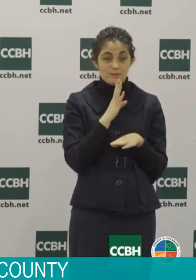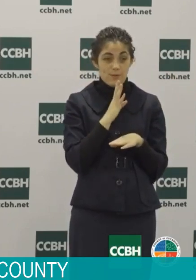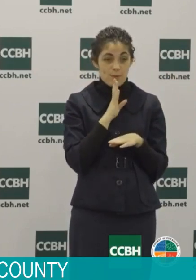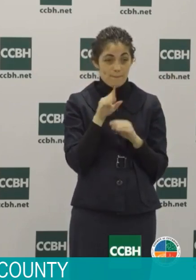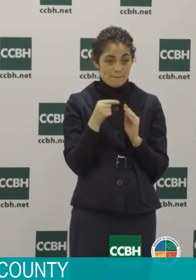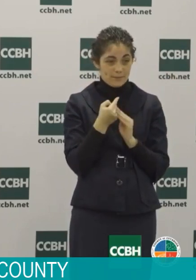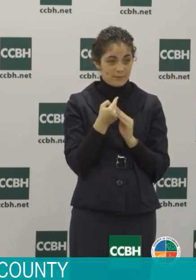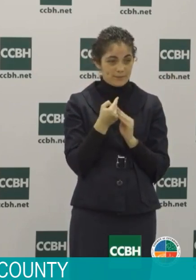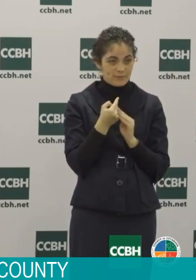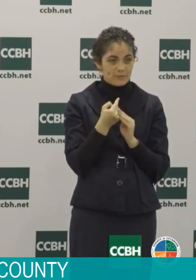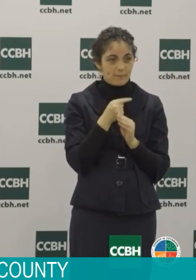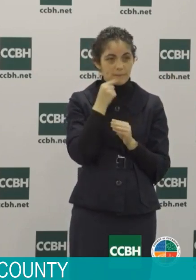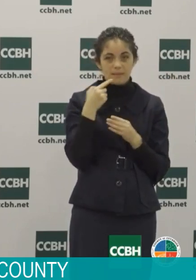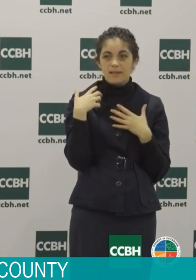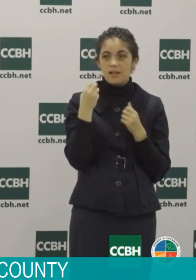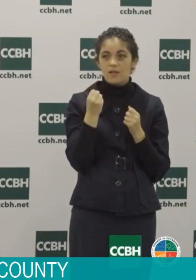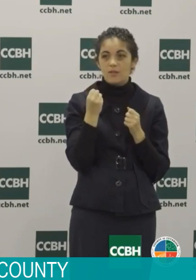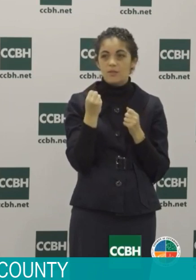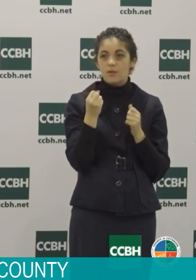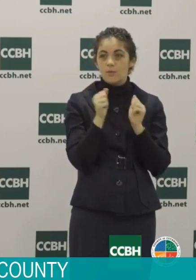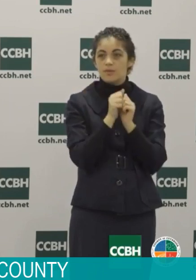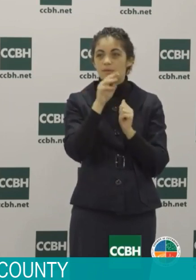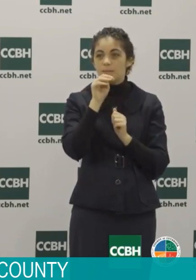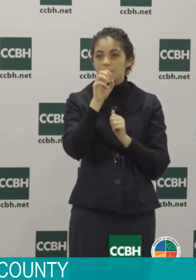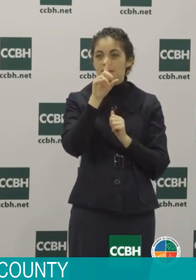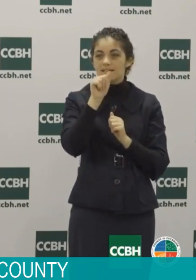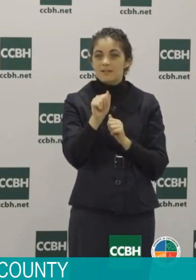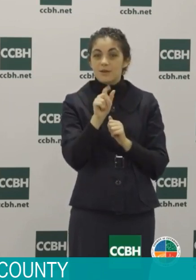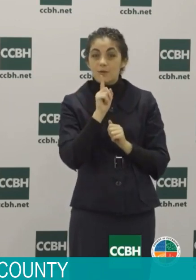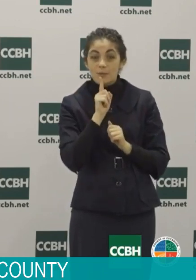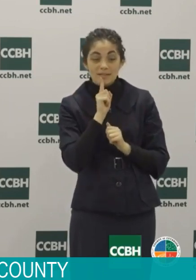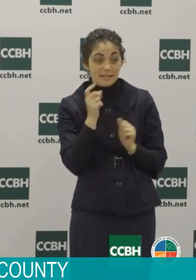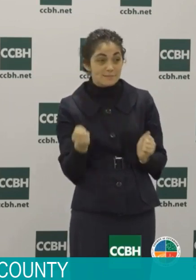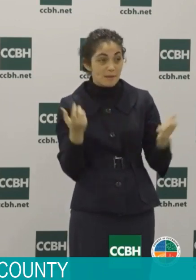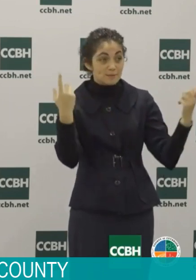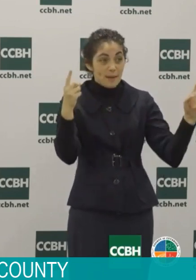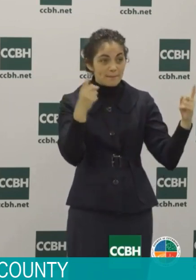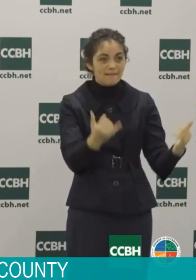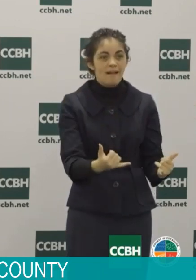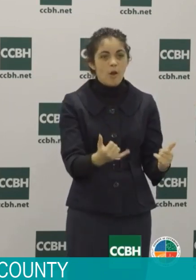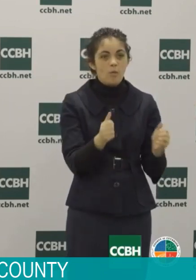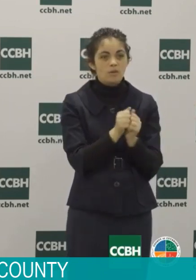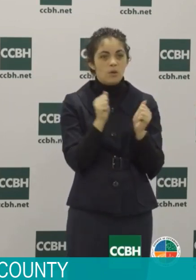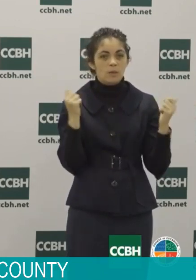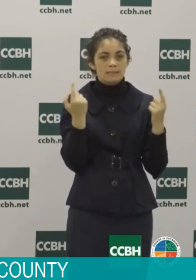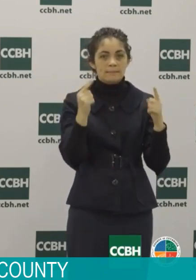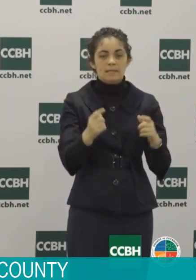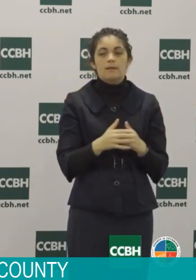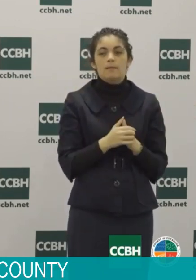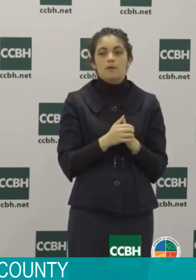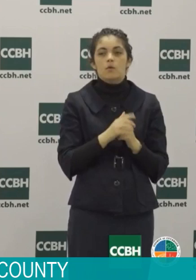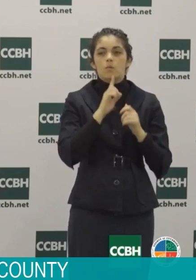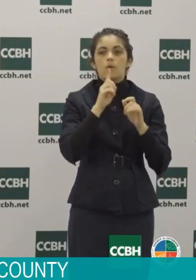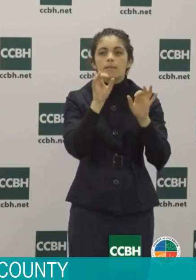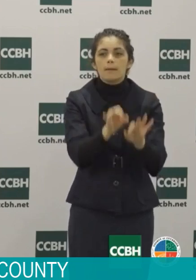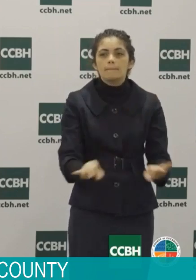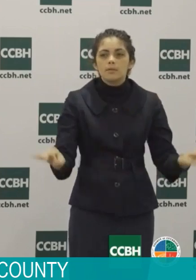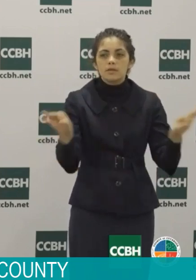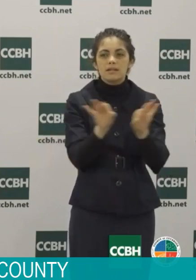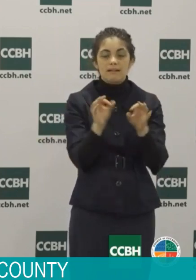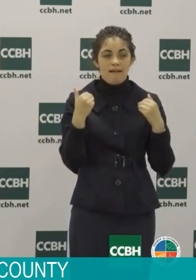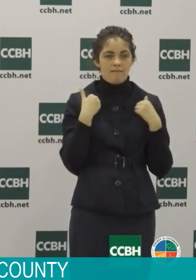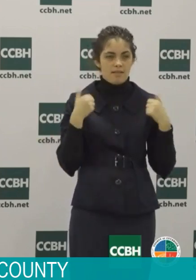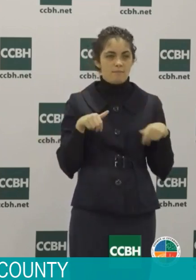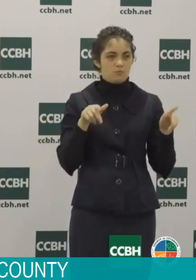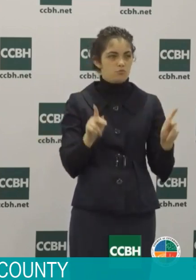Public Health Week in front of media as robustly as we are now with this pandemic, but it's important that we take that